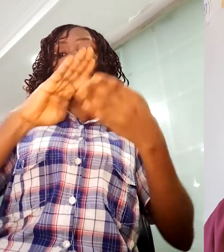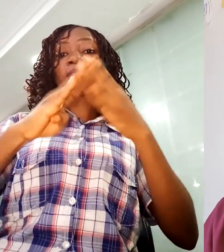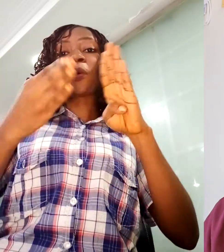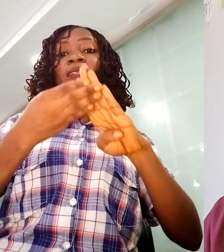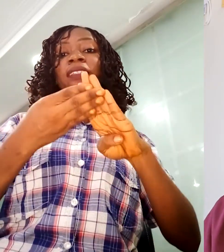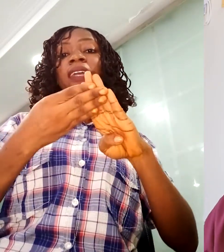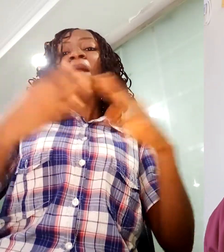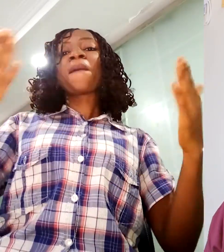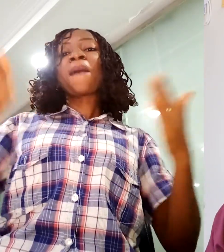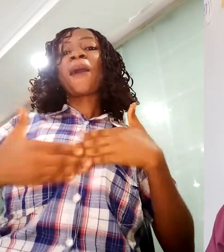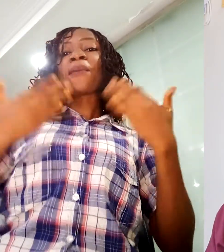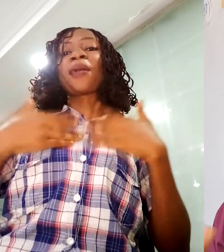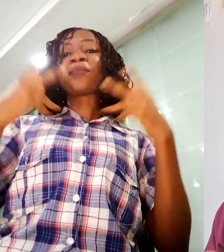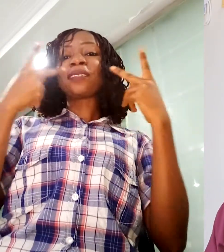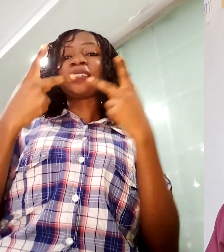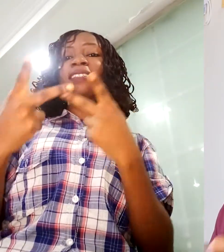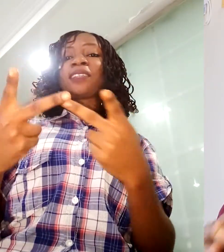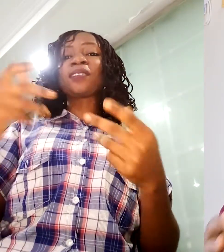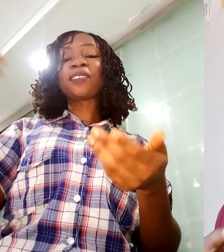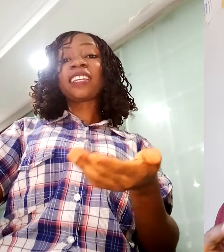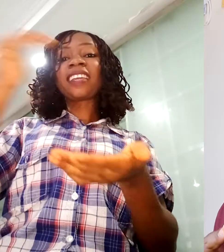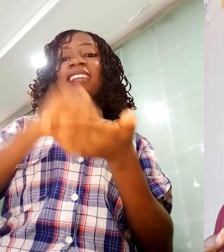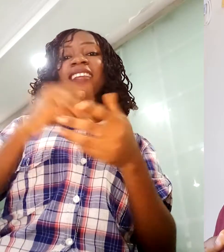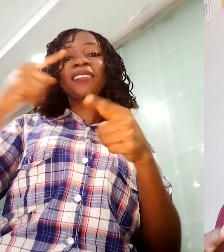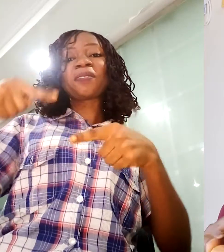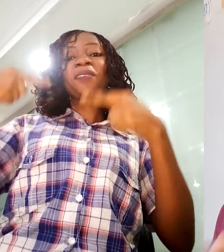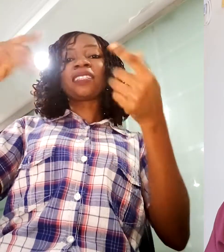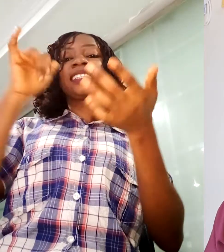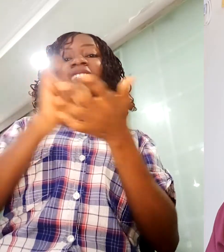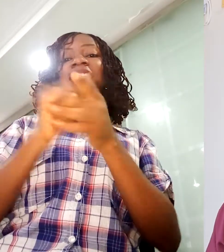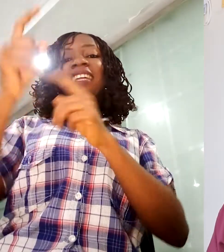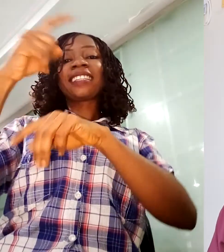be very glad to see you again next week.